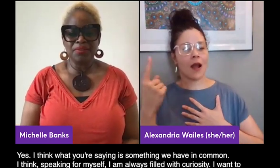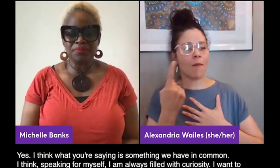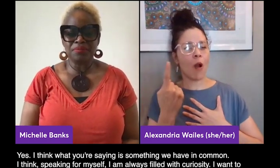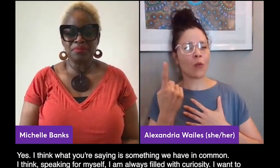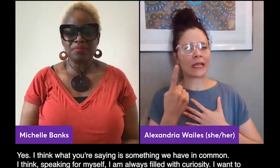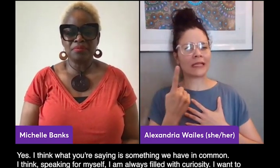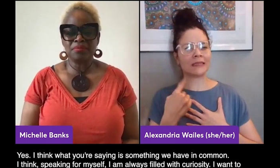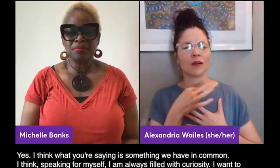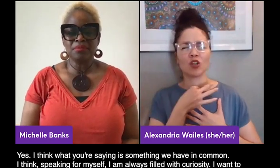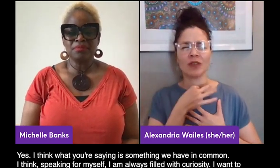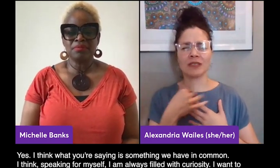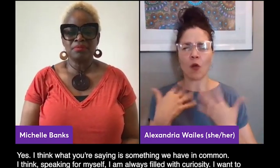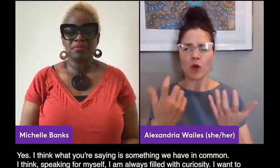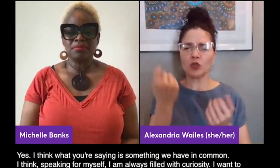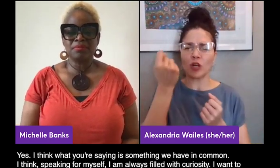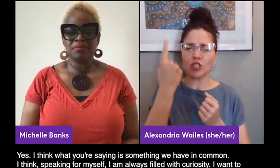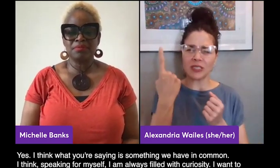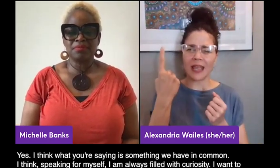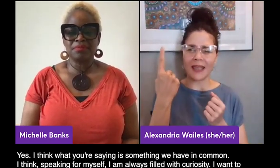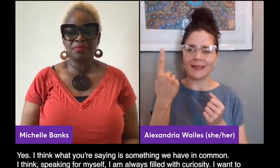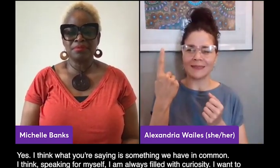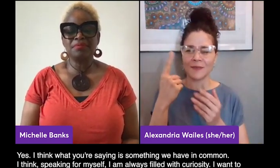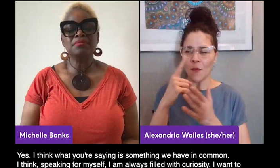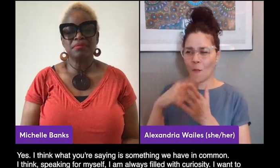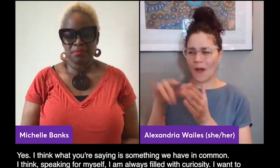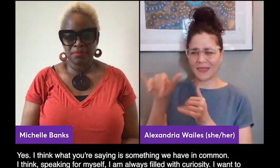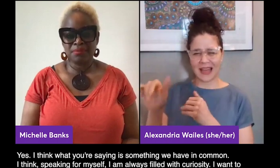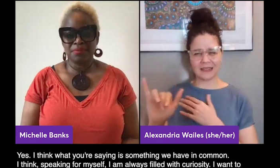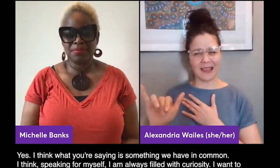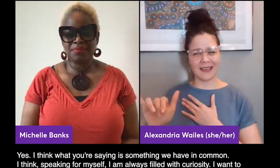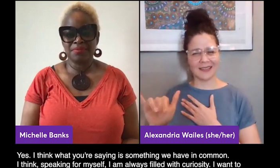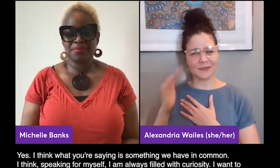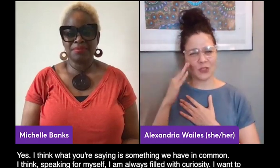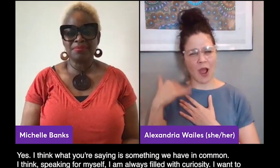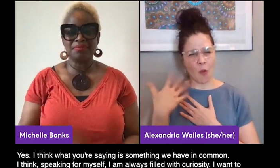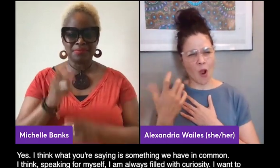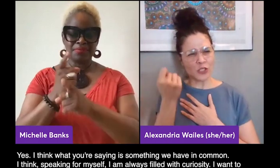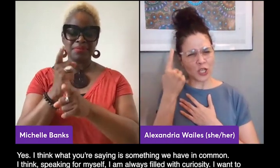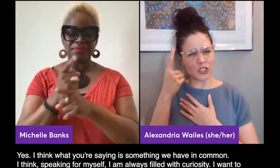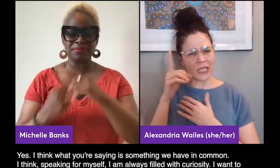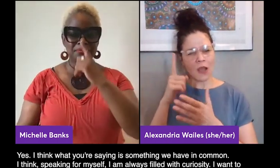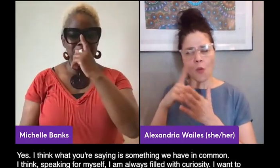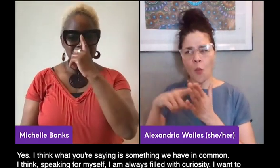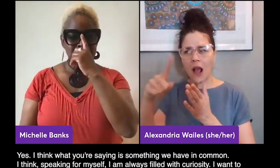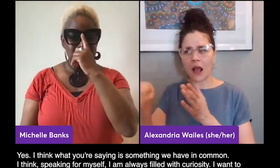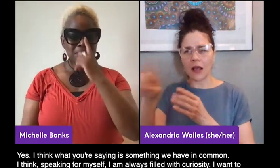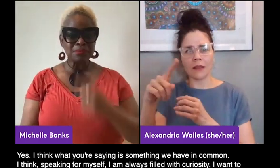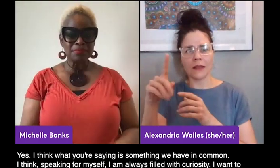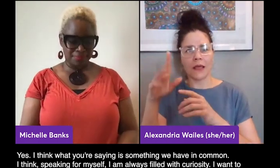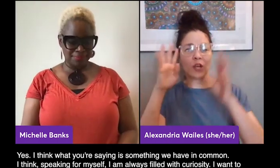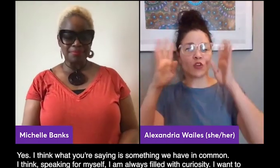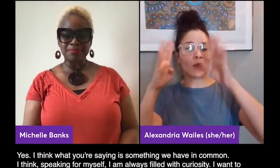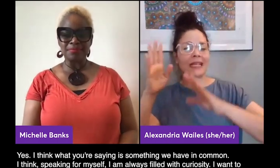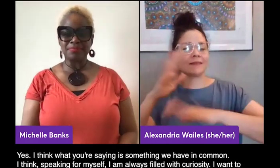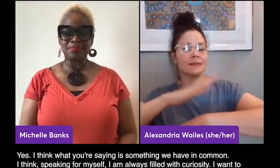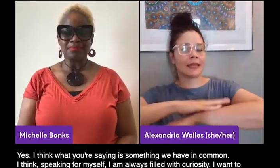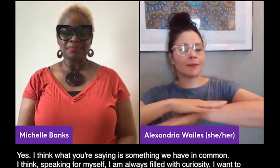with curiosity. I want to know what those other jobs are like. What are they doing at the creative